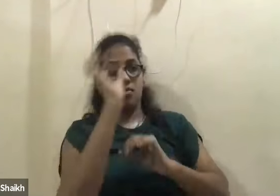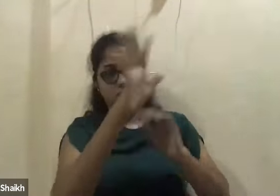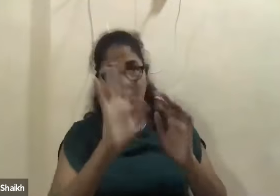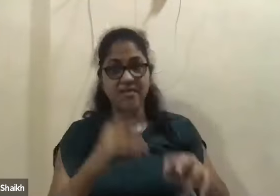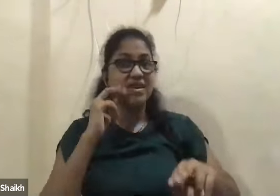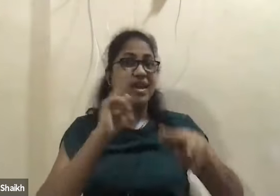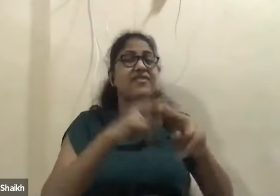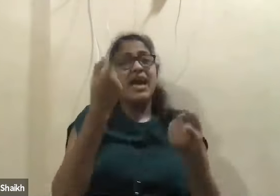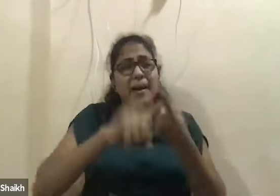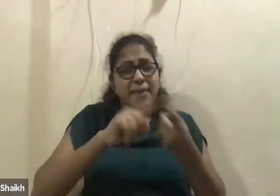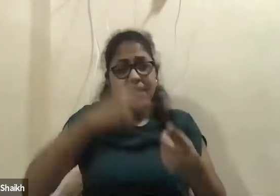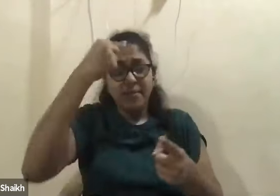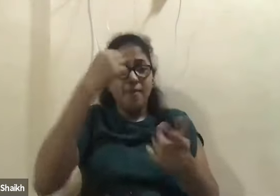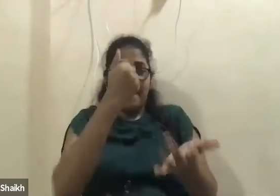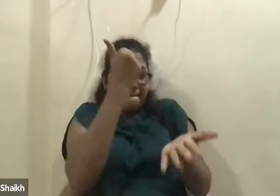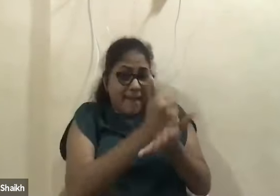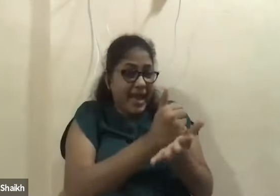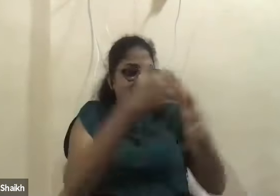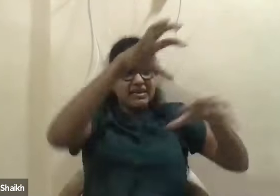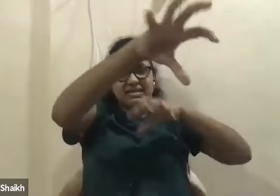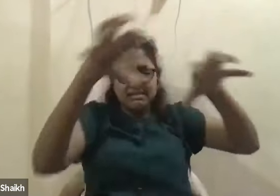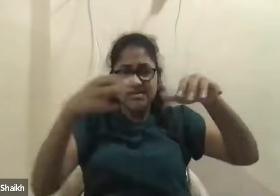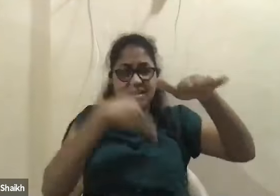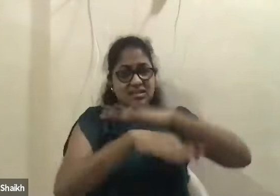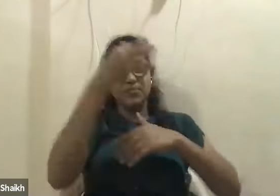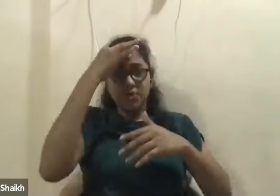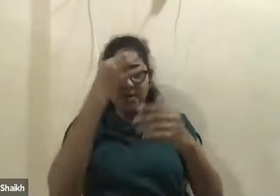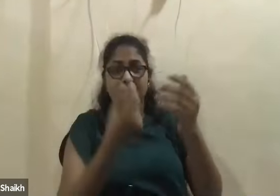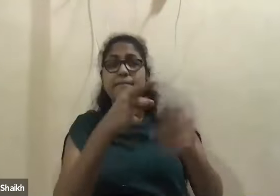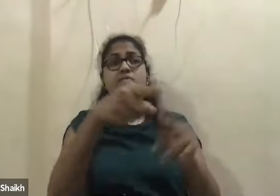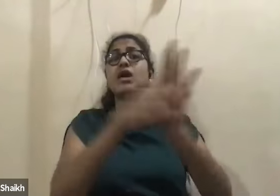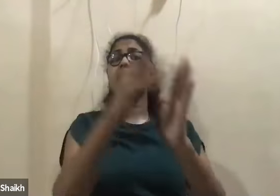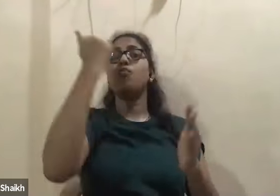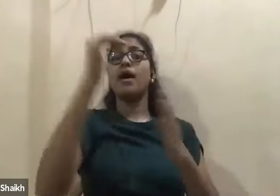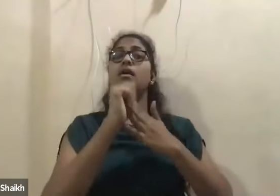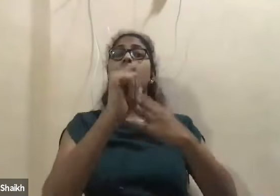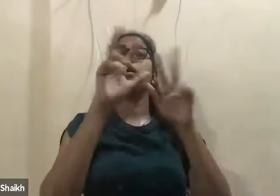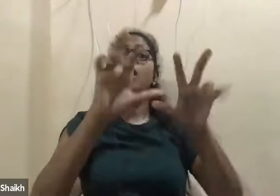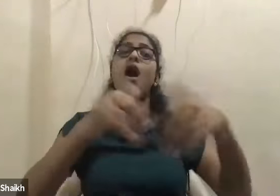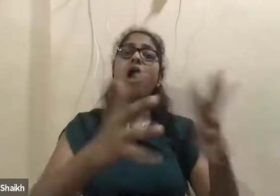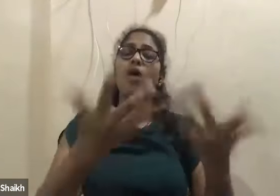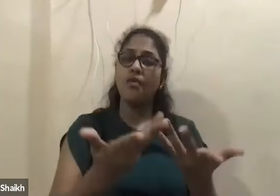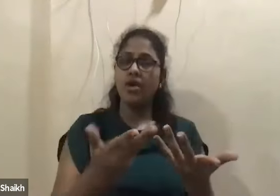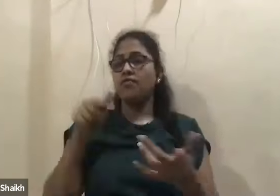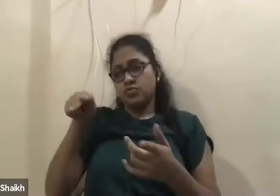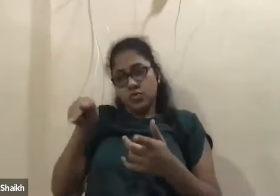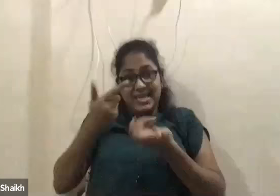place of a branch, you need to display how you can approach the local level committee and get the